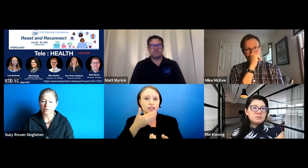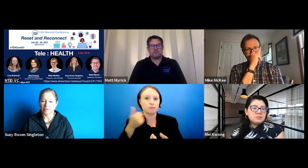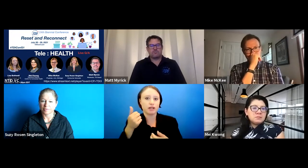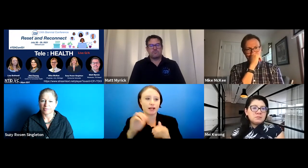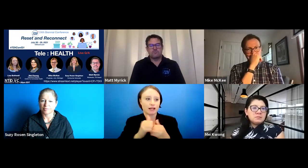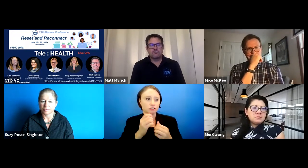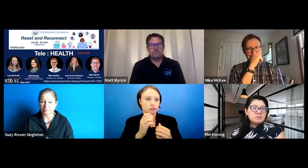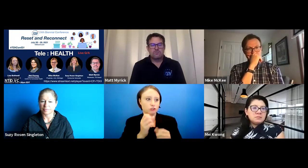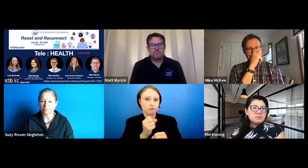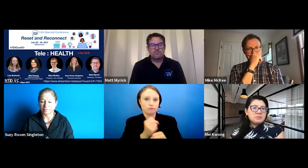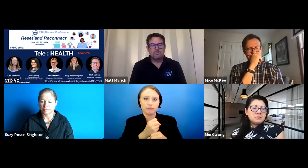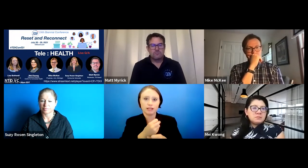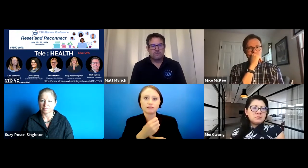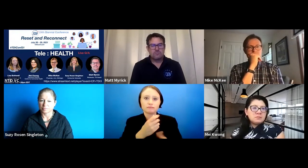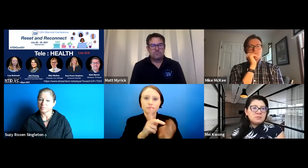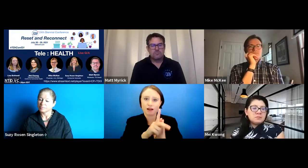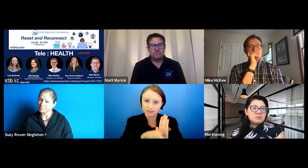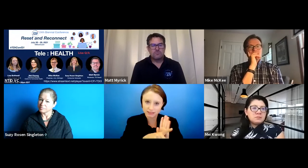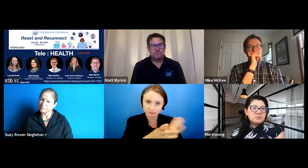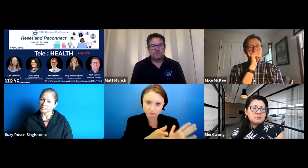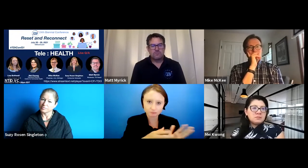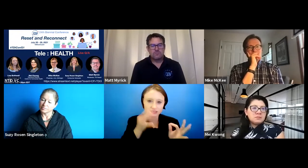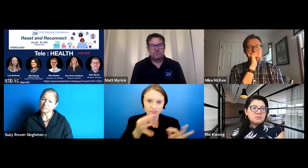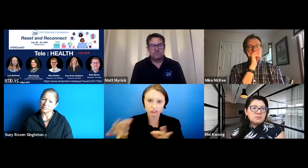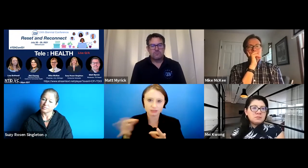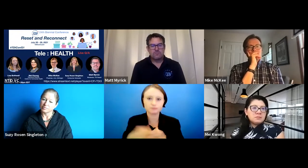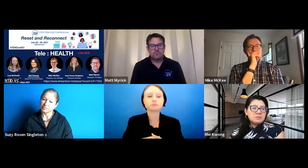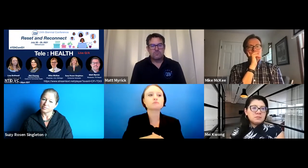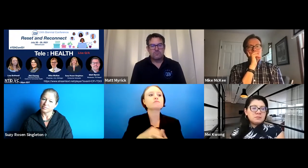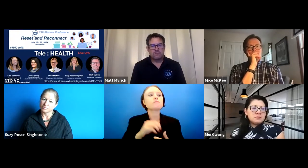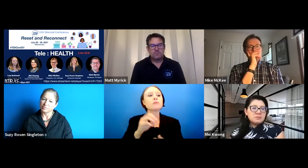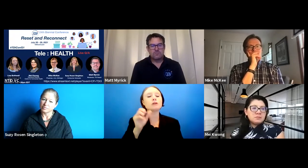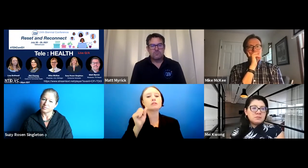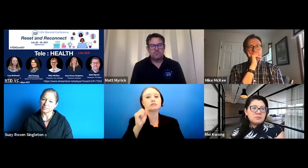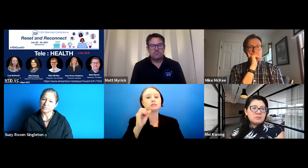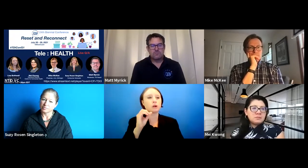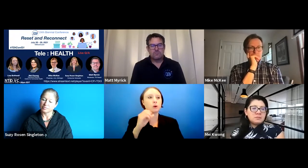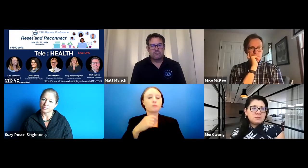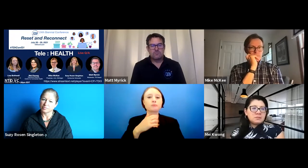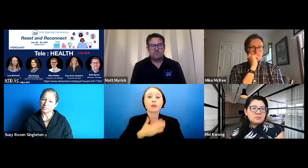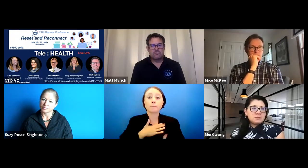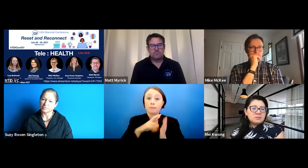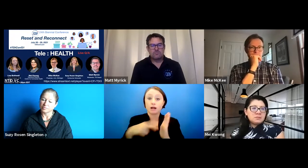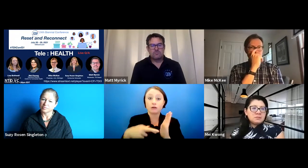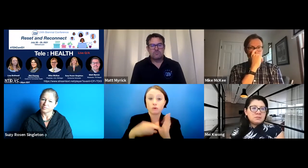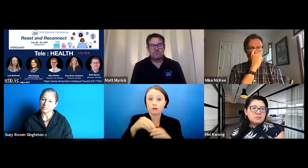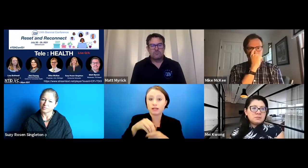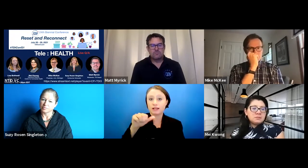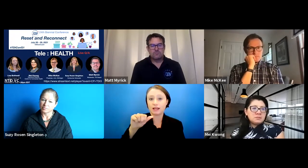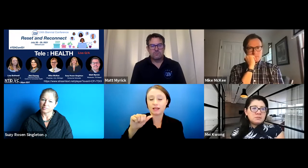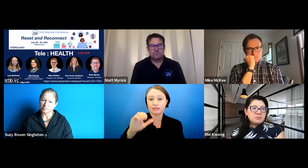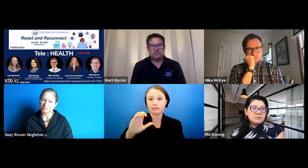for assisted living. So on the state level, reach out to them and better understand how they make policy